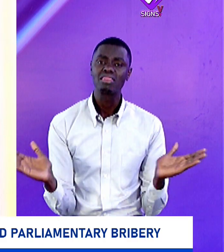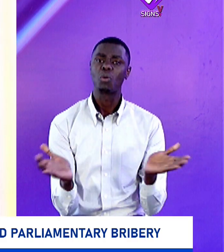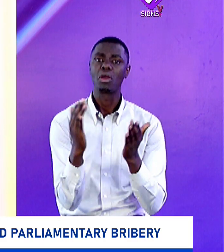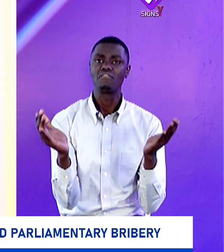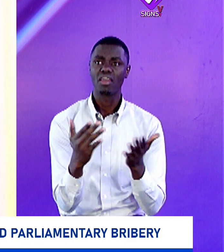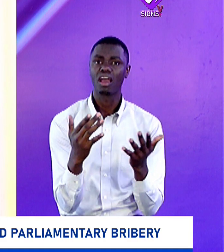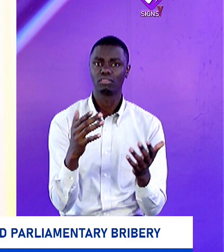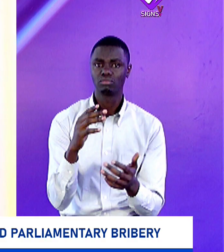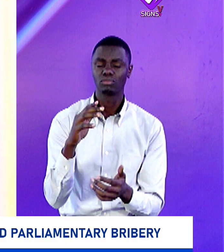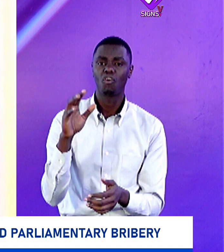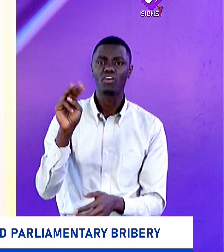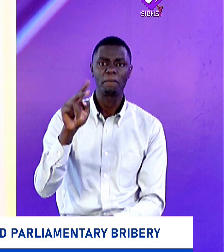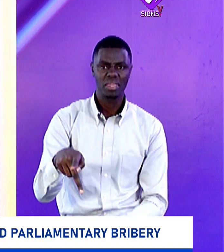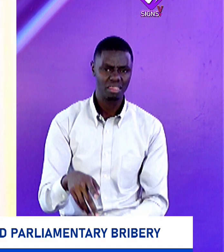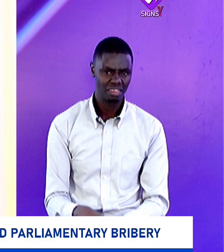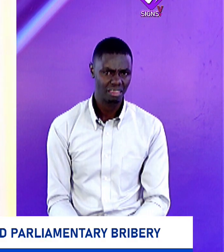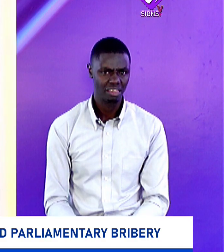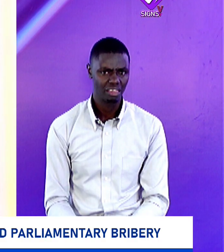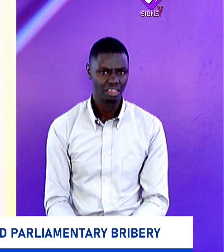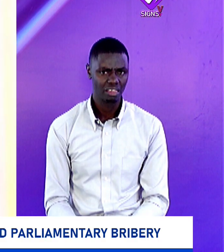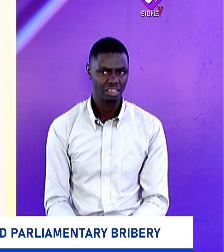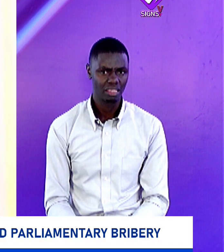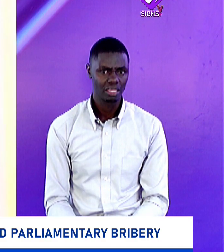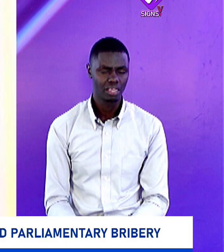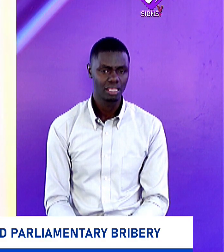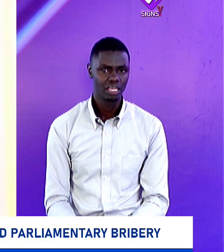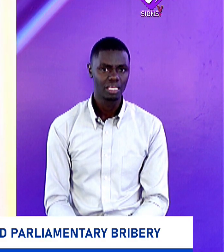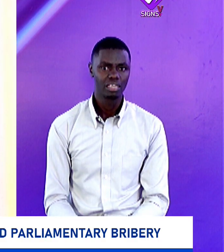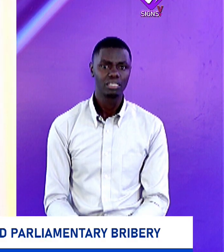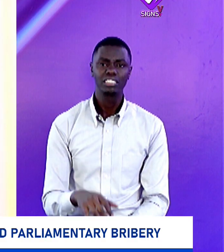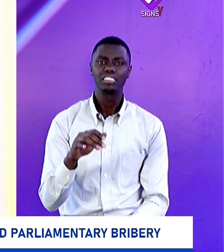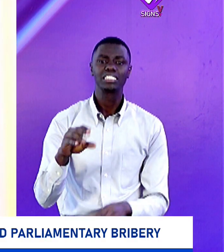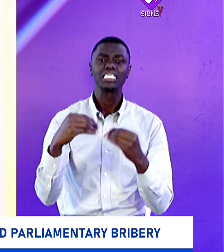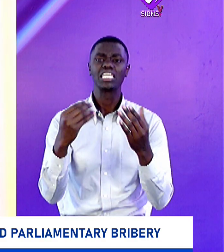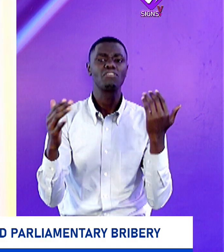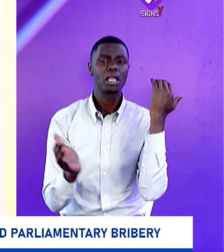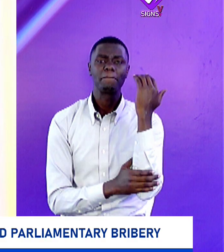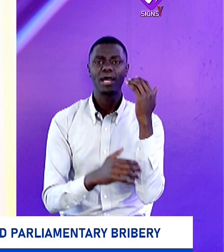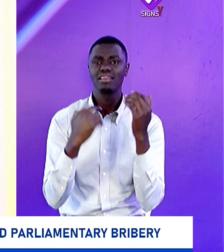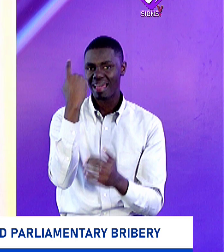Welfare bunge is giving a very, very image of Parliament.